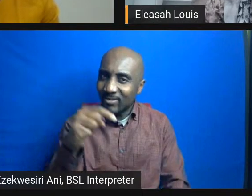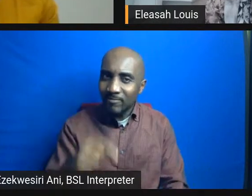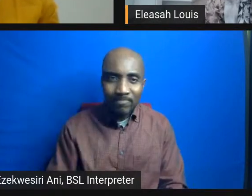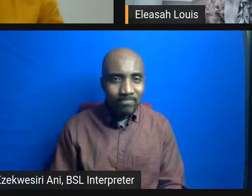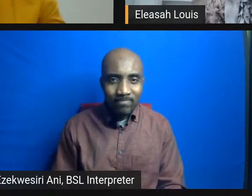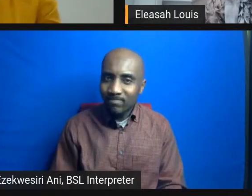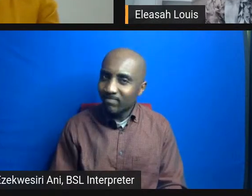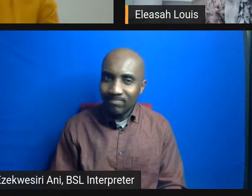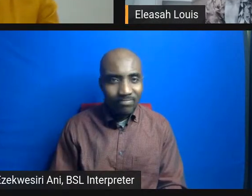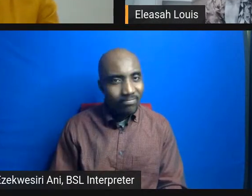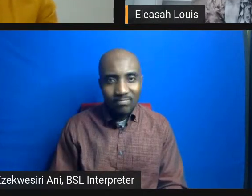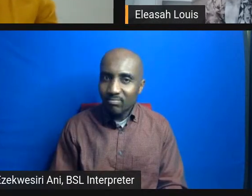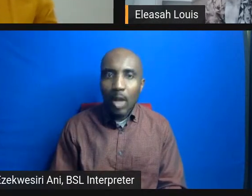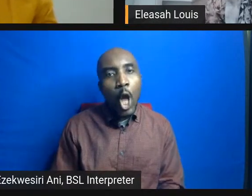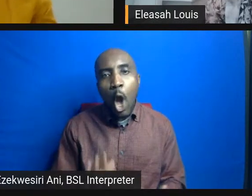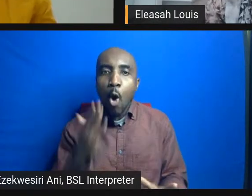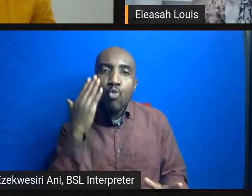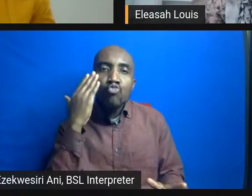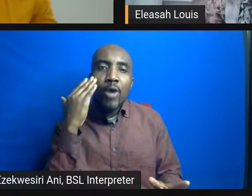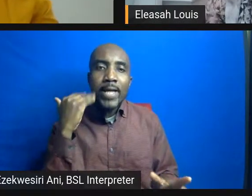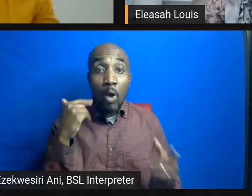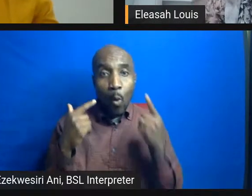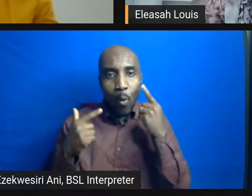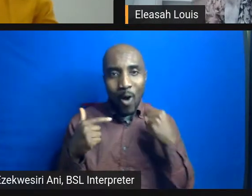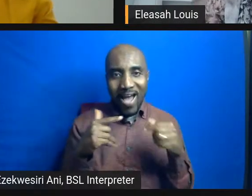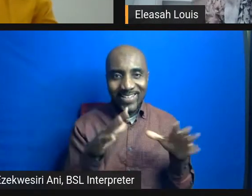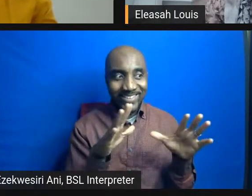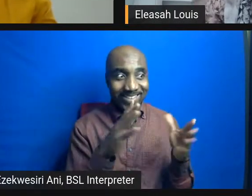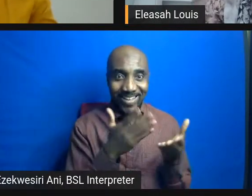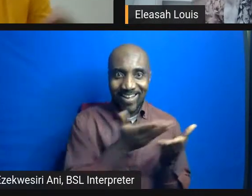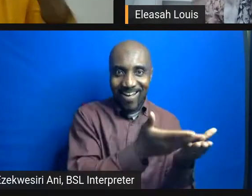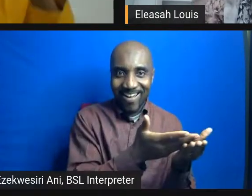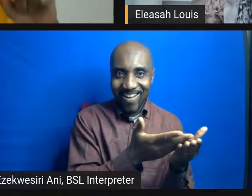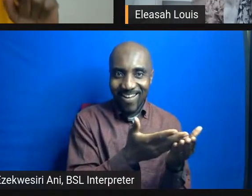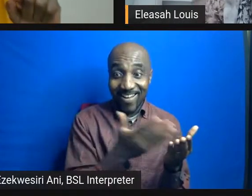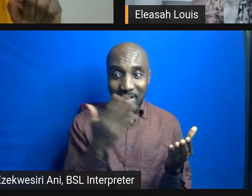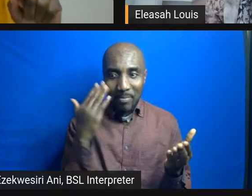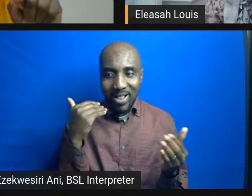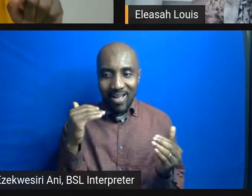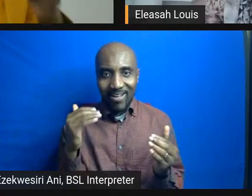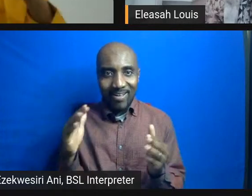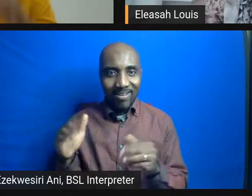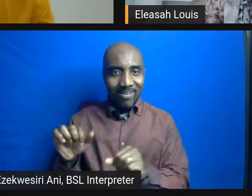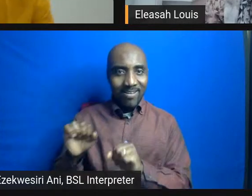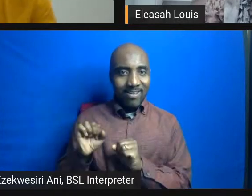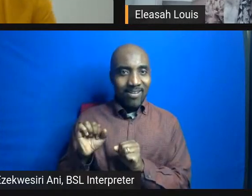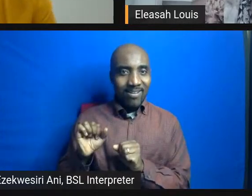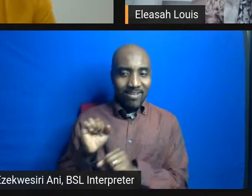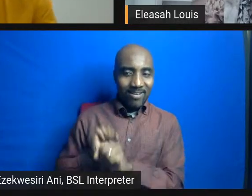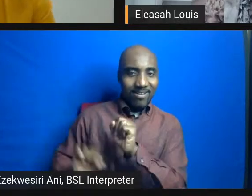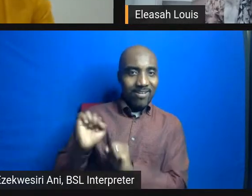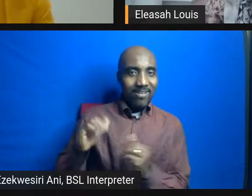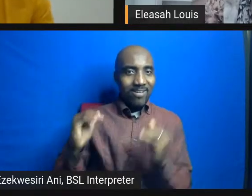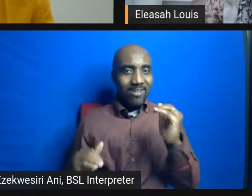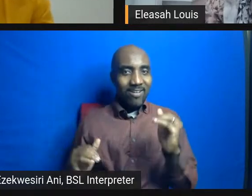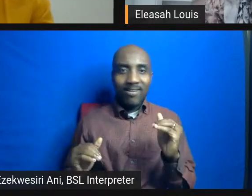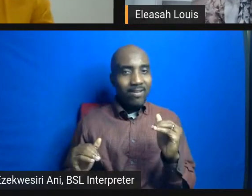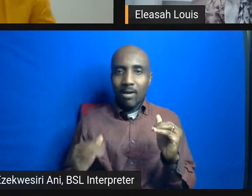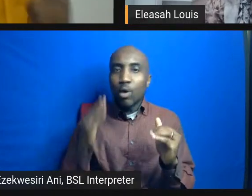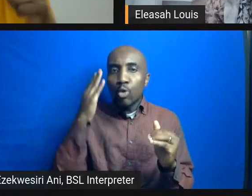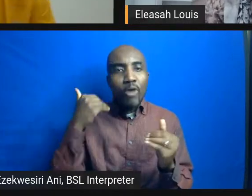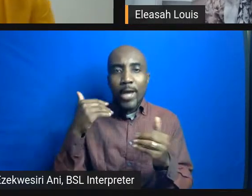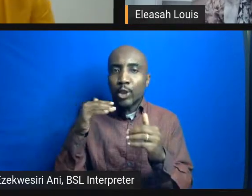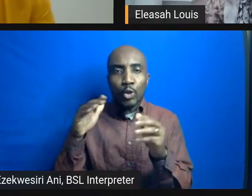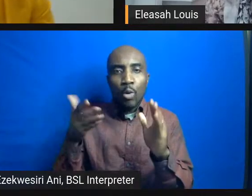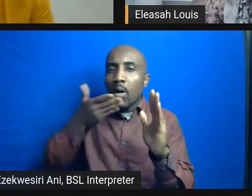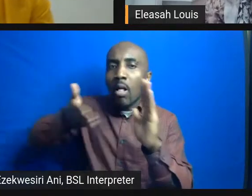it should not be racialized. And if it's not going to be racialized, then it must be looked at from a racial lens in this country. We